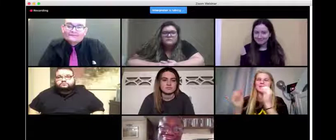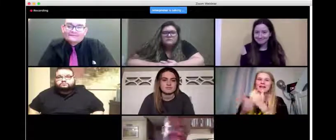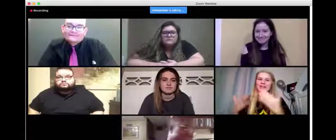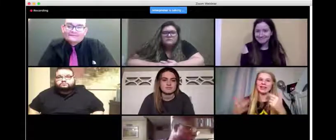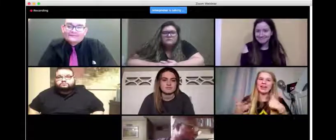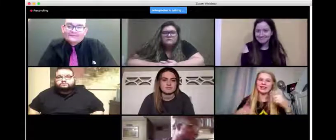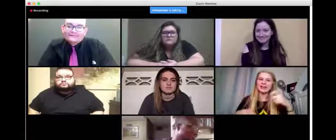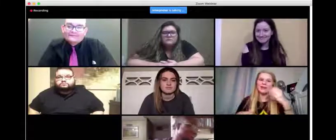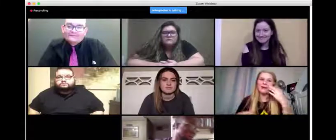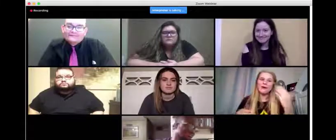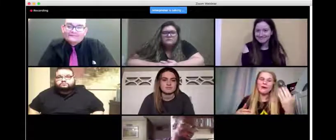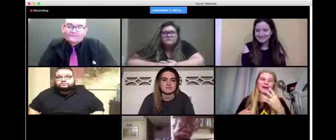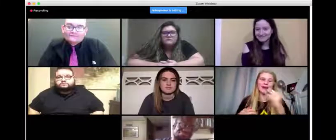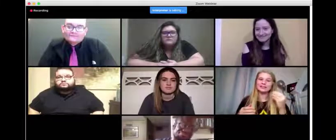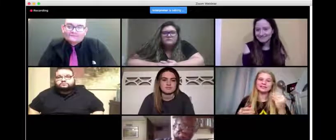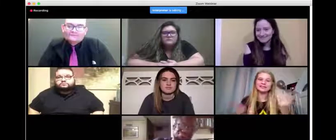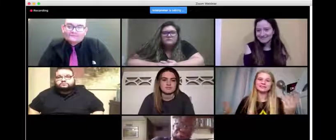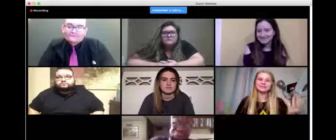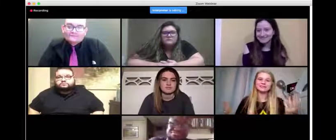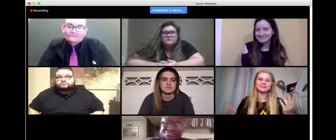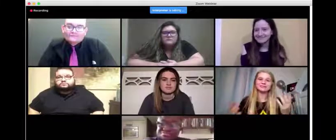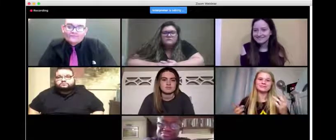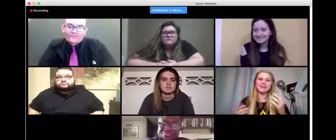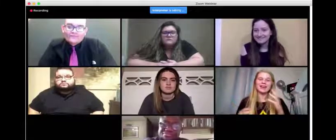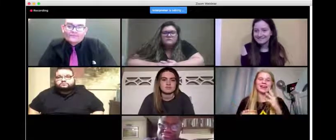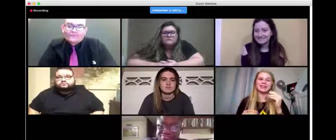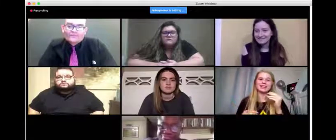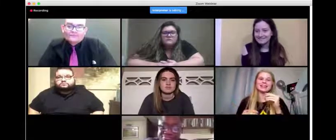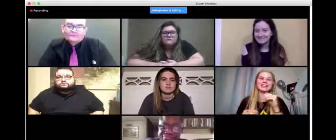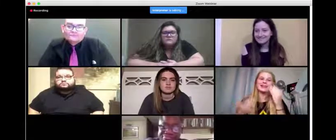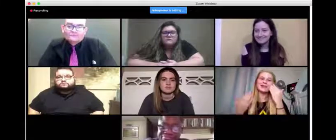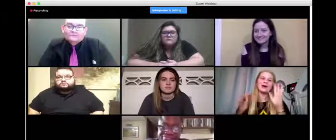he doesn't know I'm talking about him right now because he's busy, but